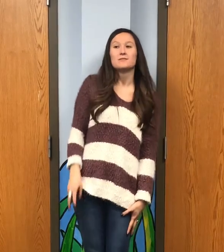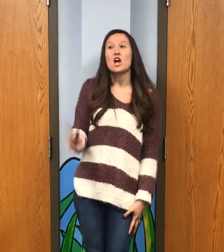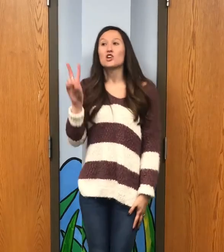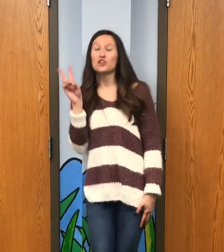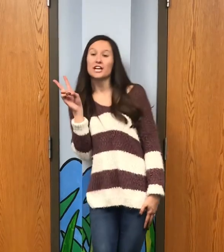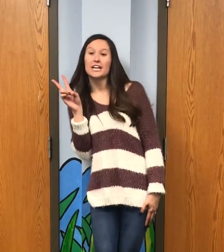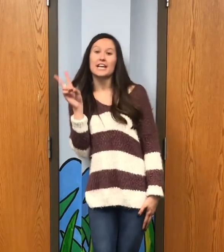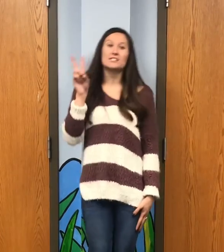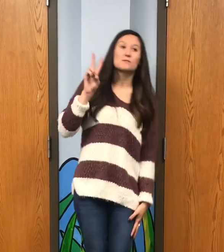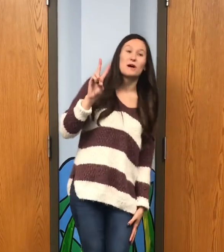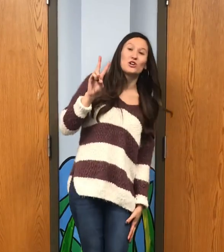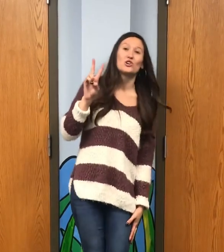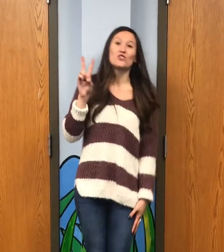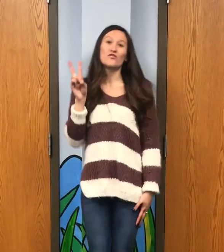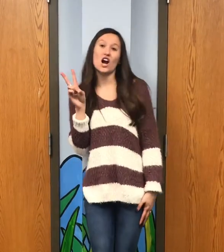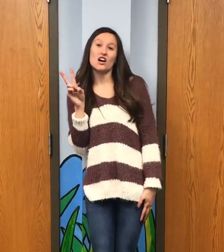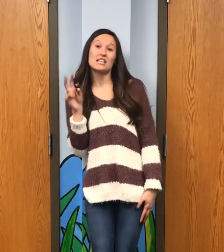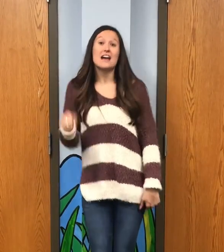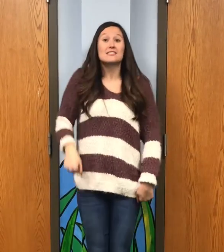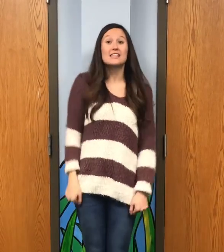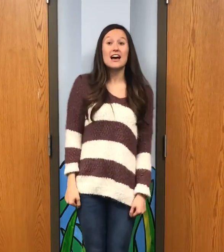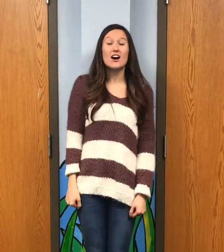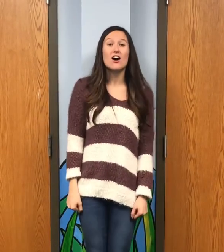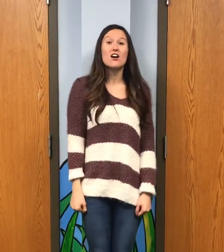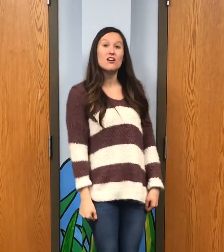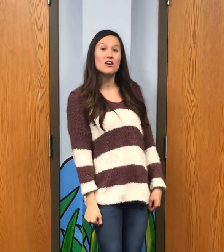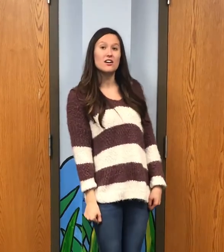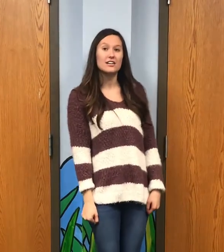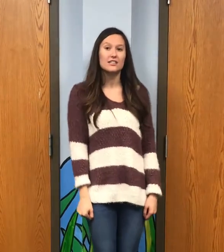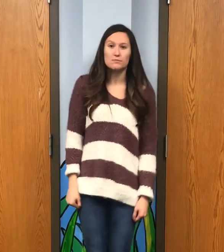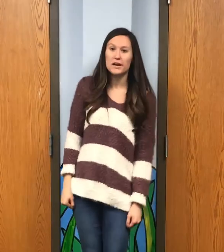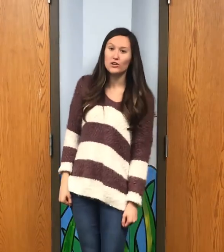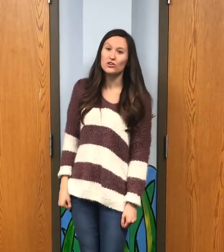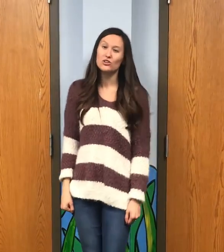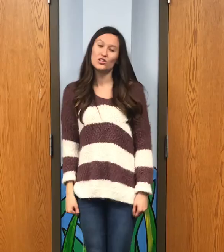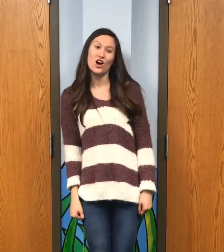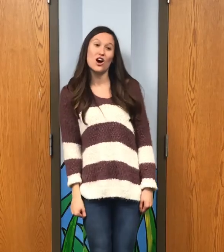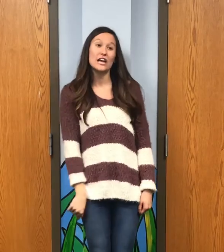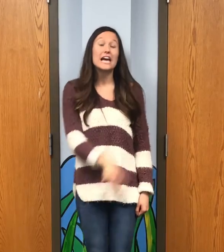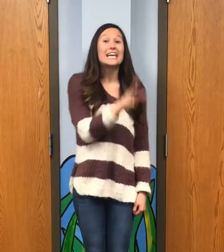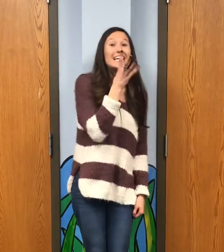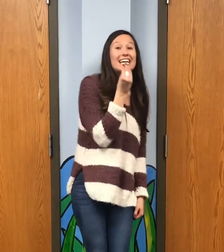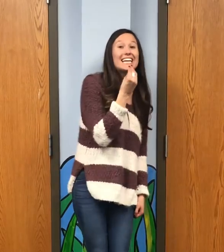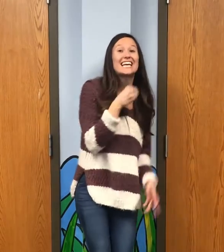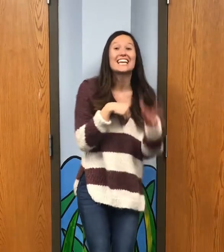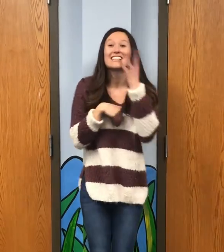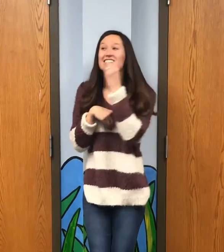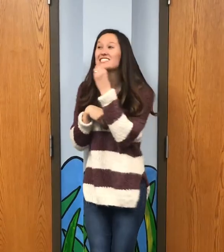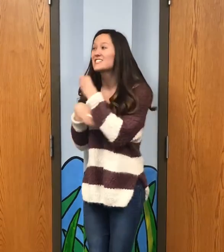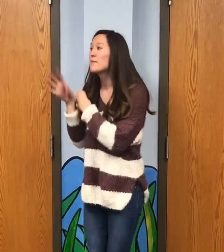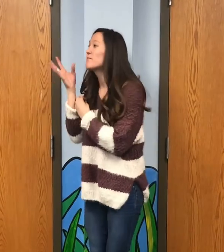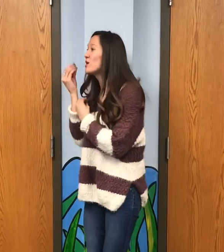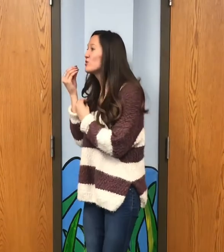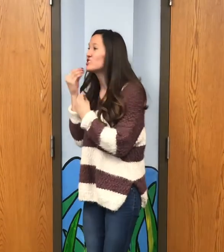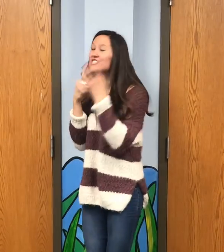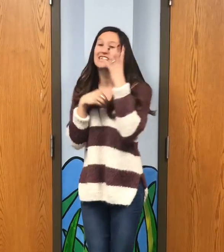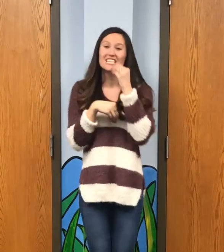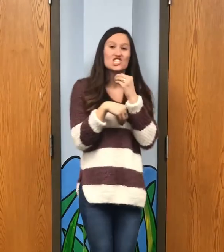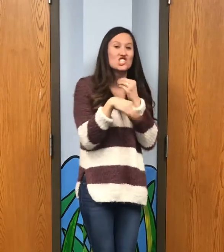green and speckled frogs Sat on a speckled log Eating some most delicious